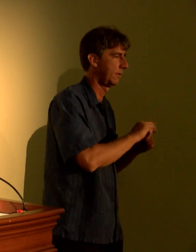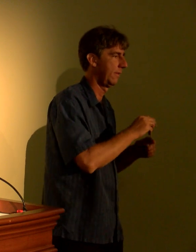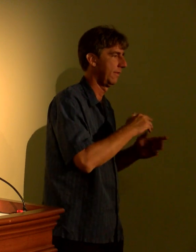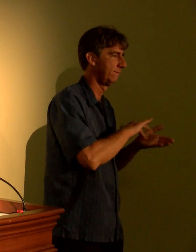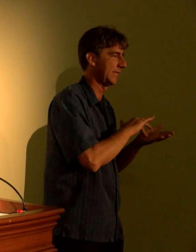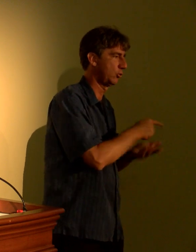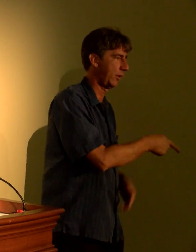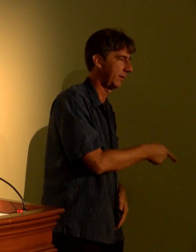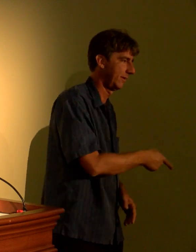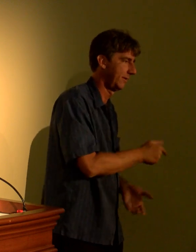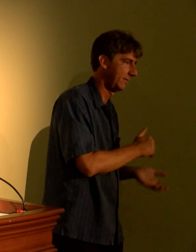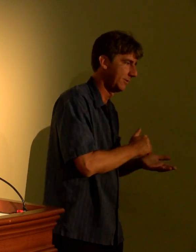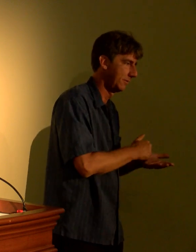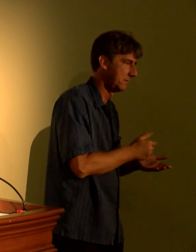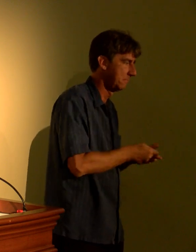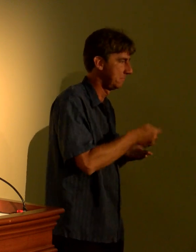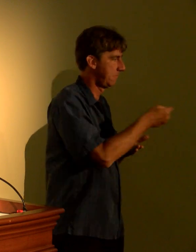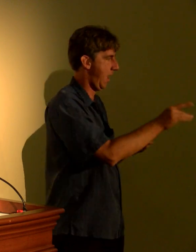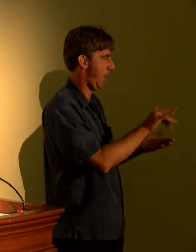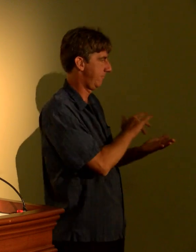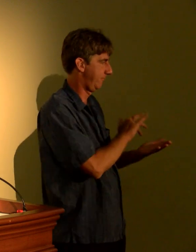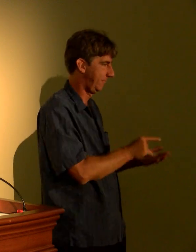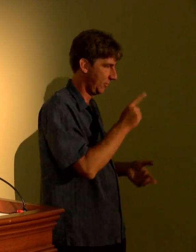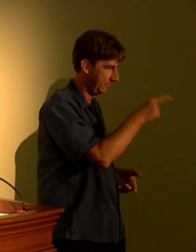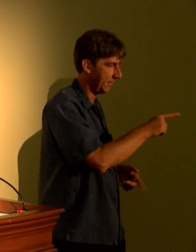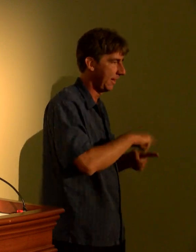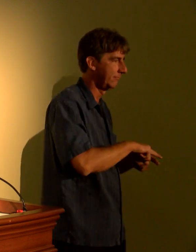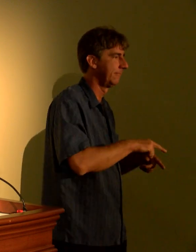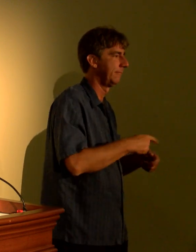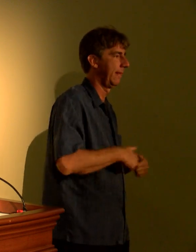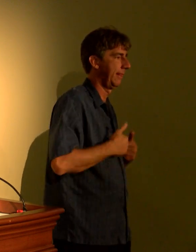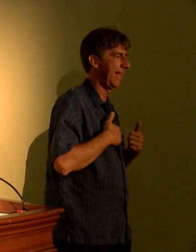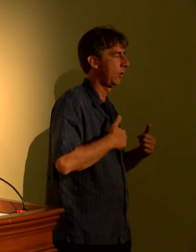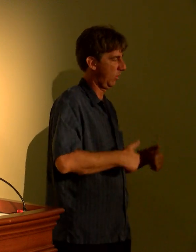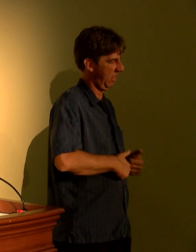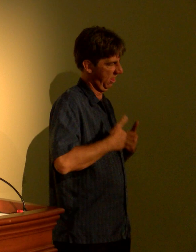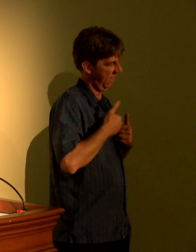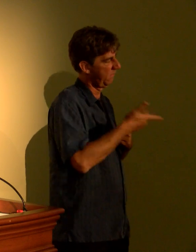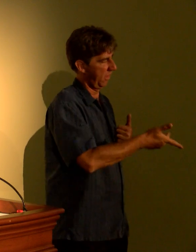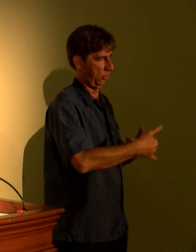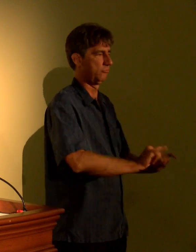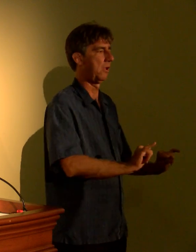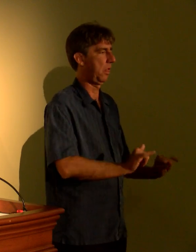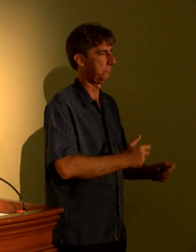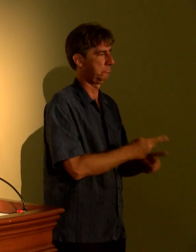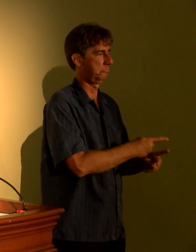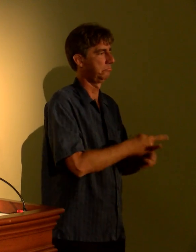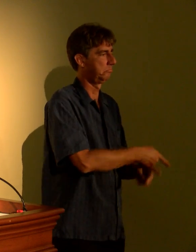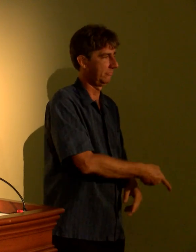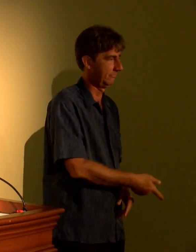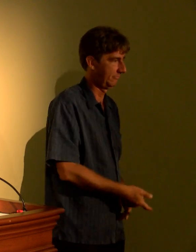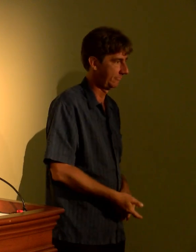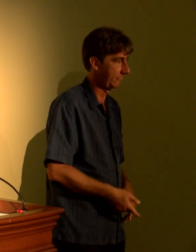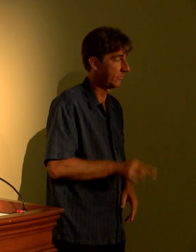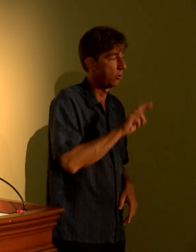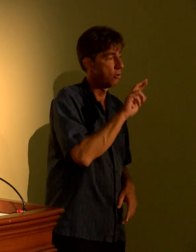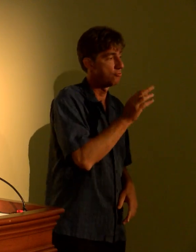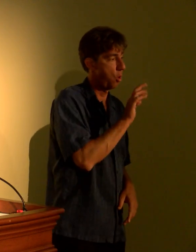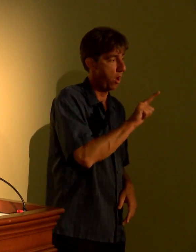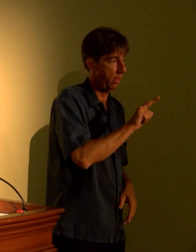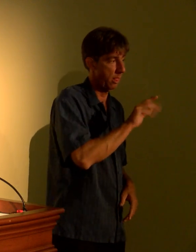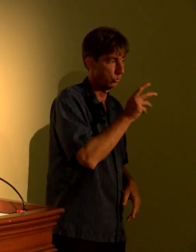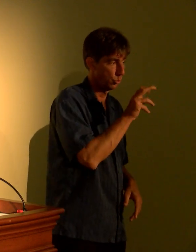ends up buying Brewster's house so that Royal Brewster and his wife can still live there. After Royal Brewster dies